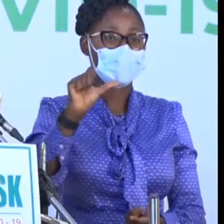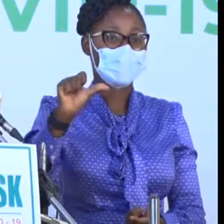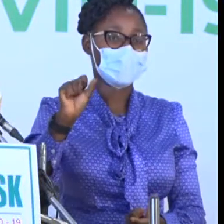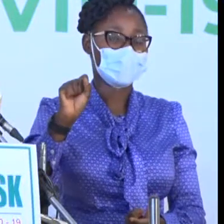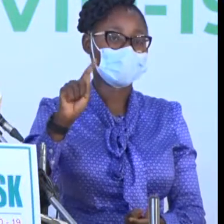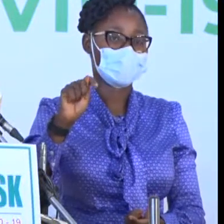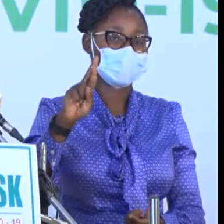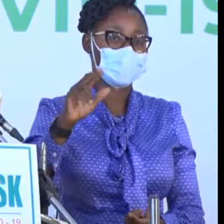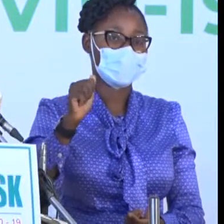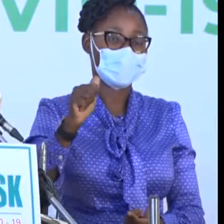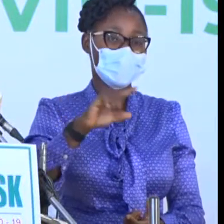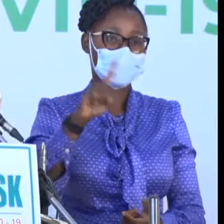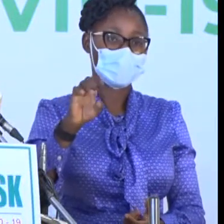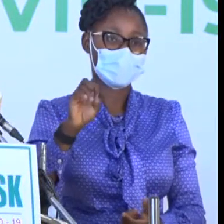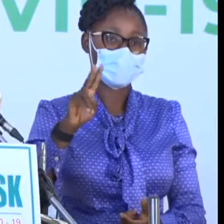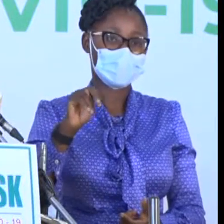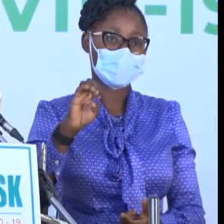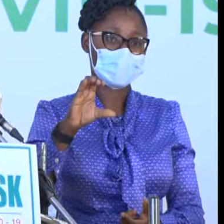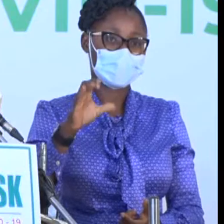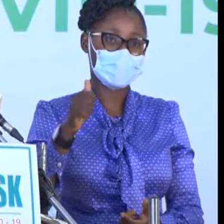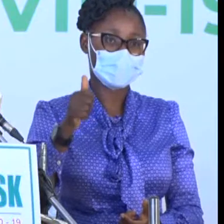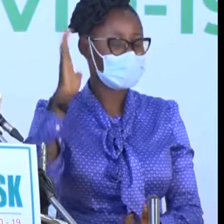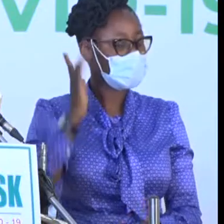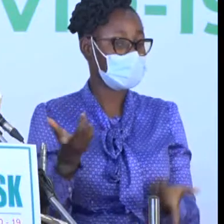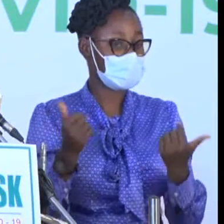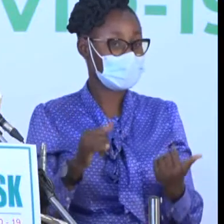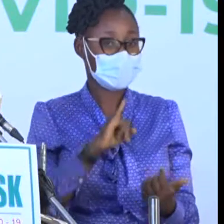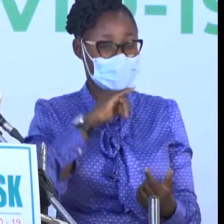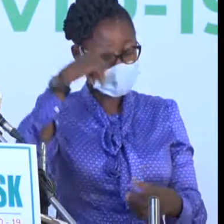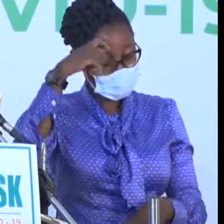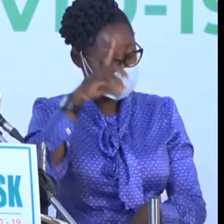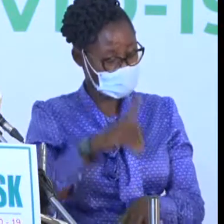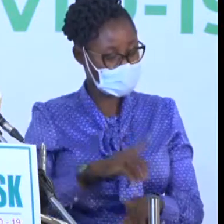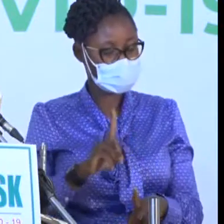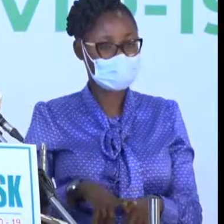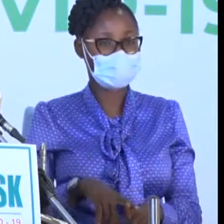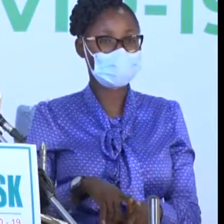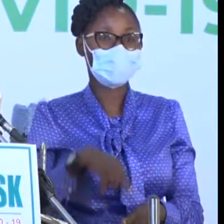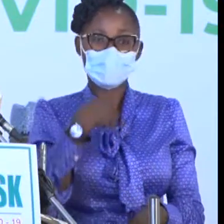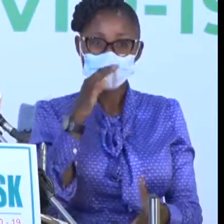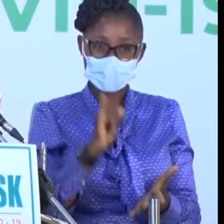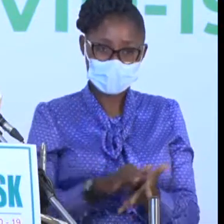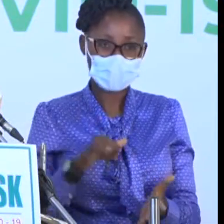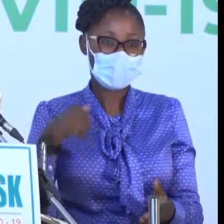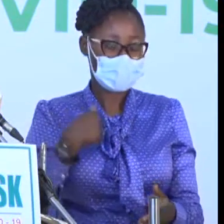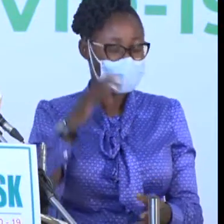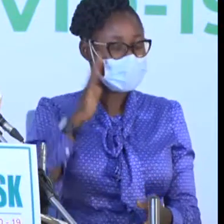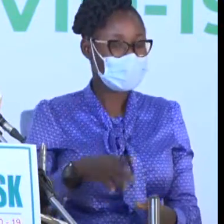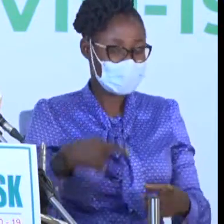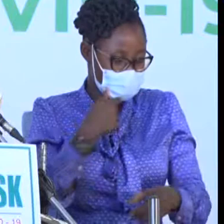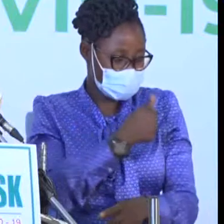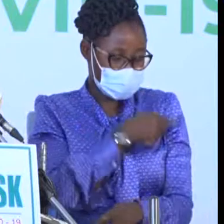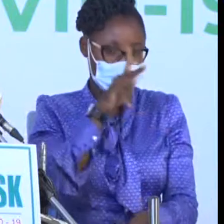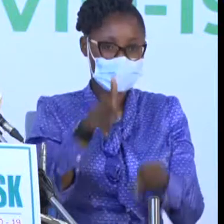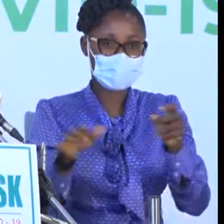only dictates that it's better for us to vaccinate people fully, and